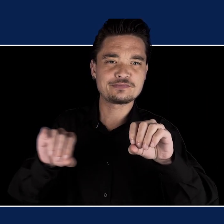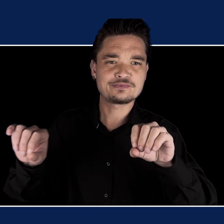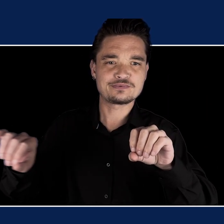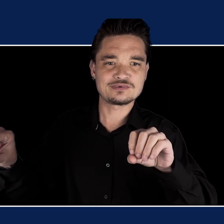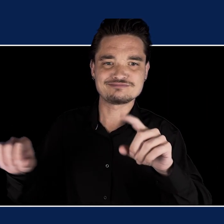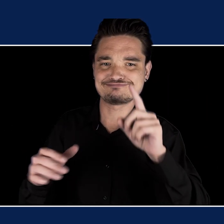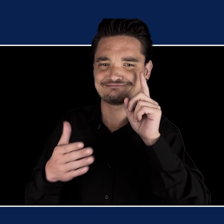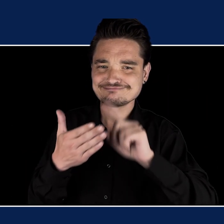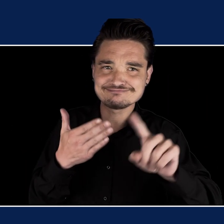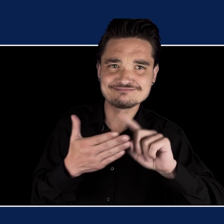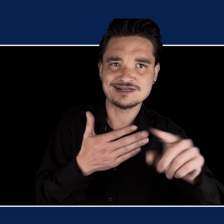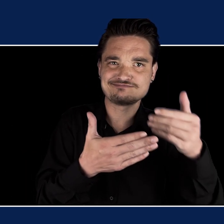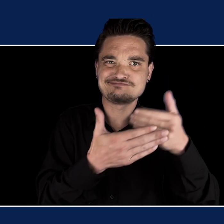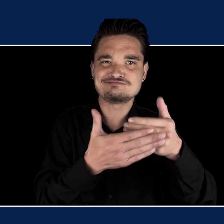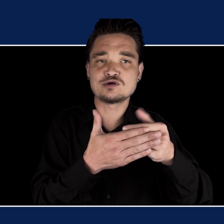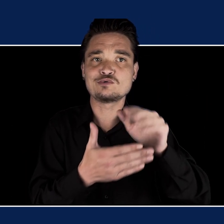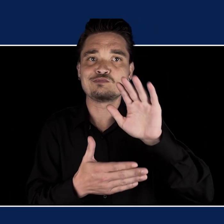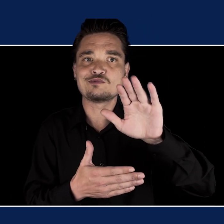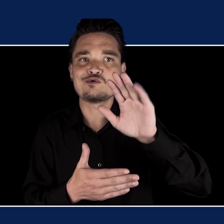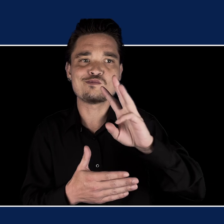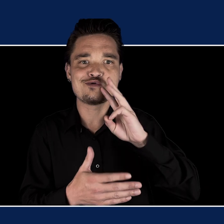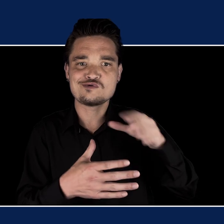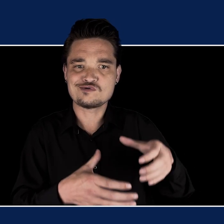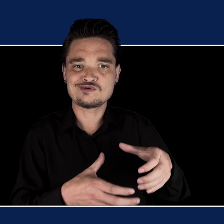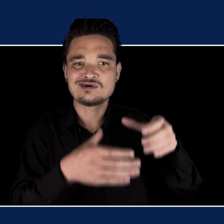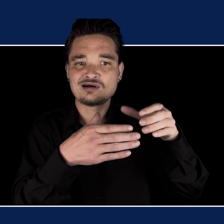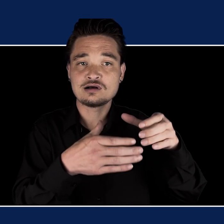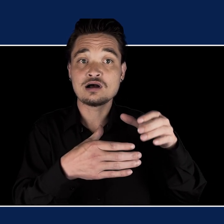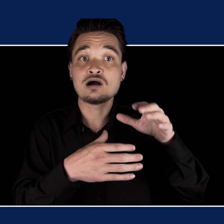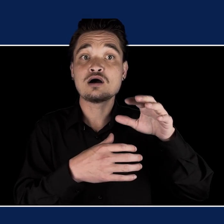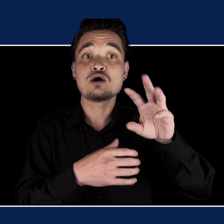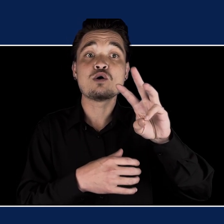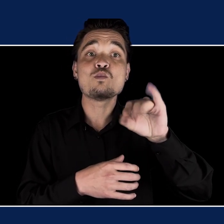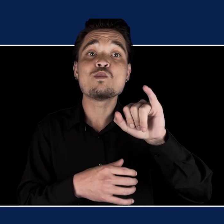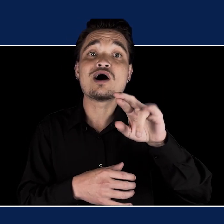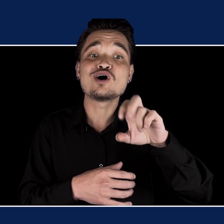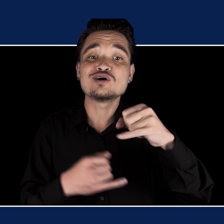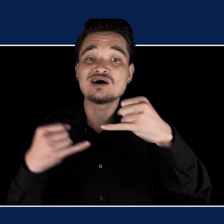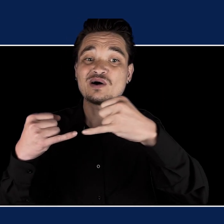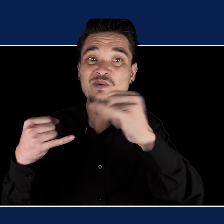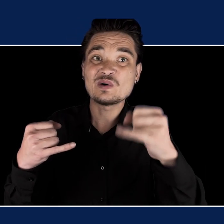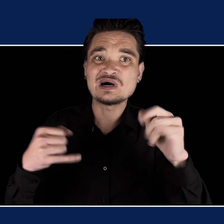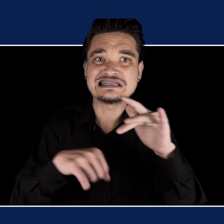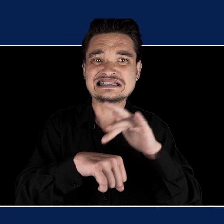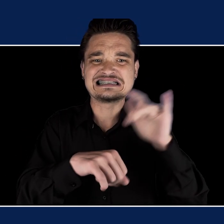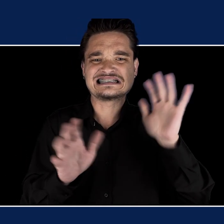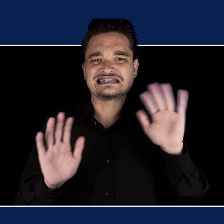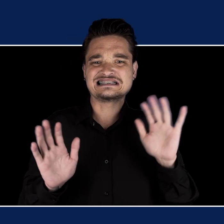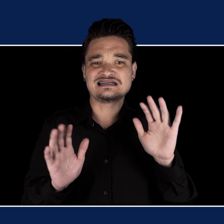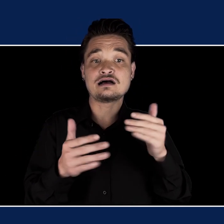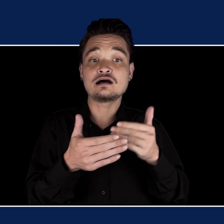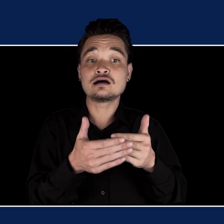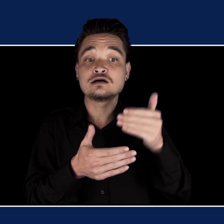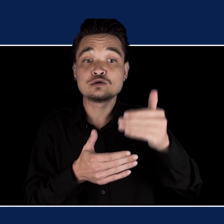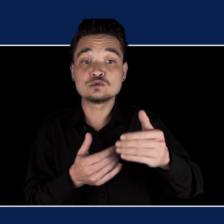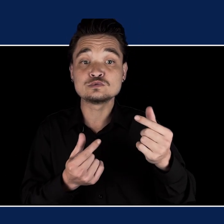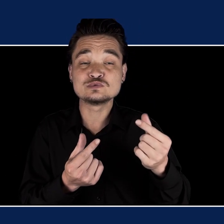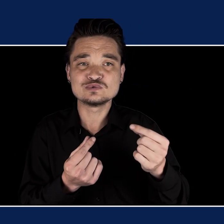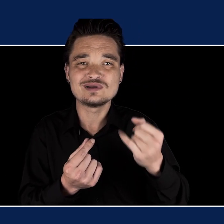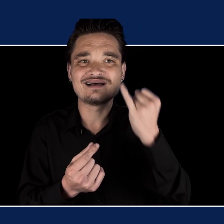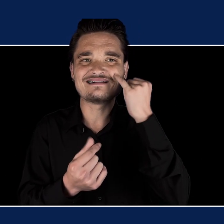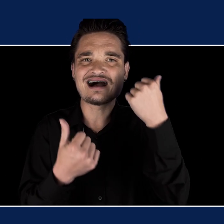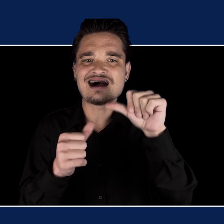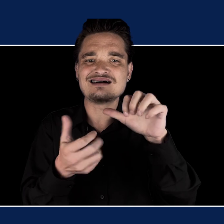or spring. Do not touch any exposed wires. Next, check if your well or spring parts were damaged. Look